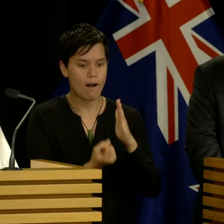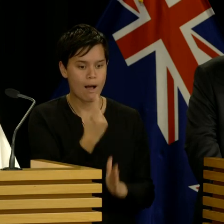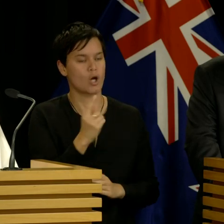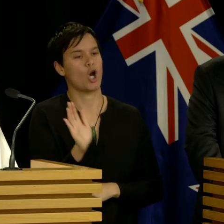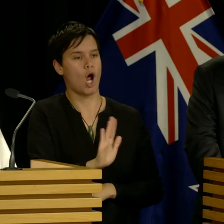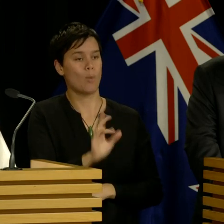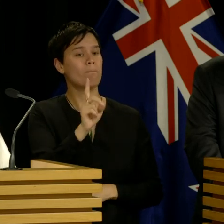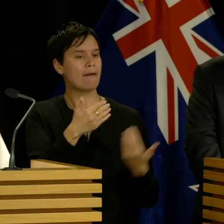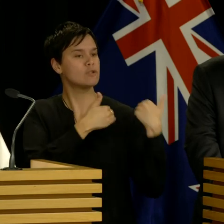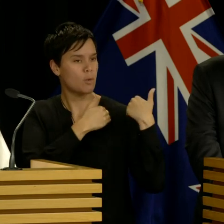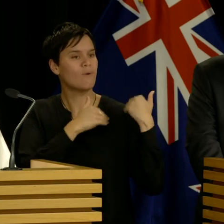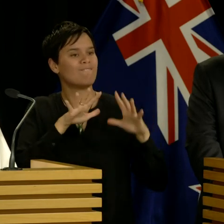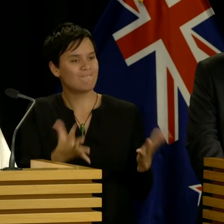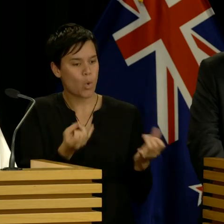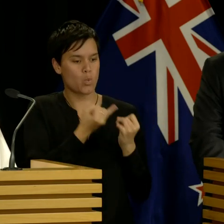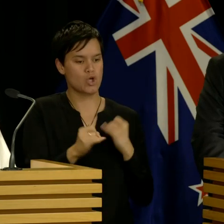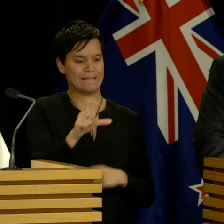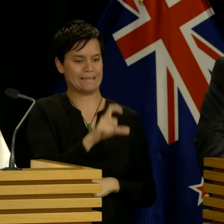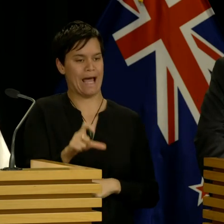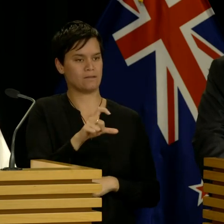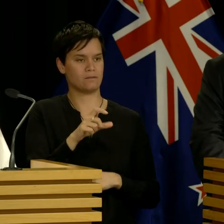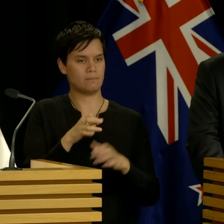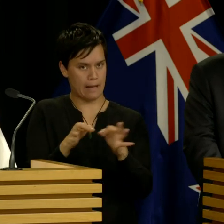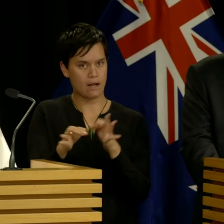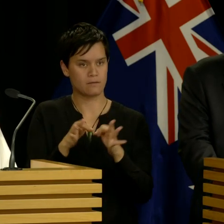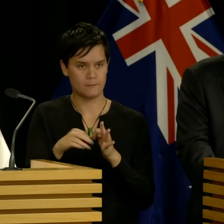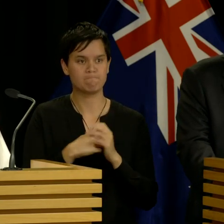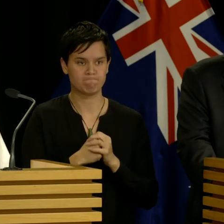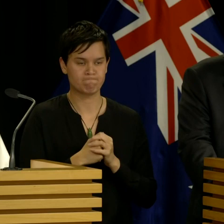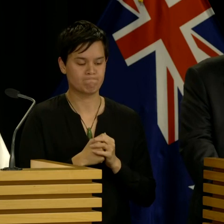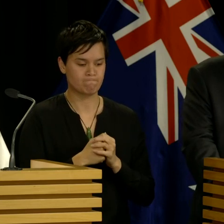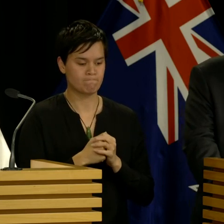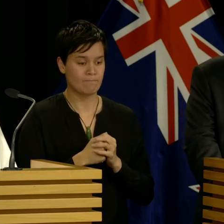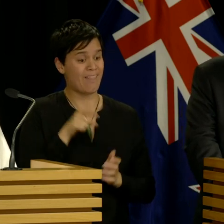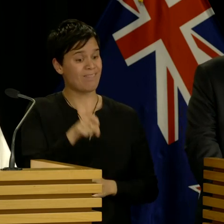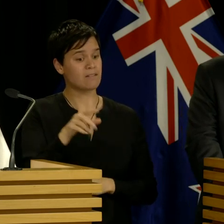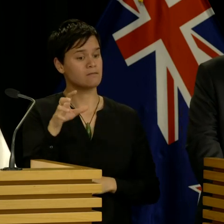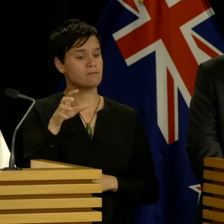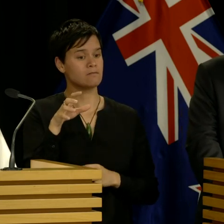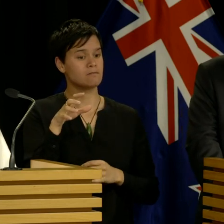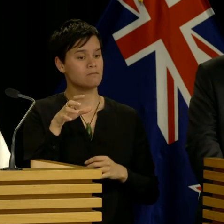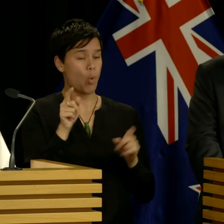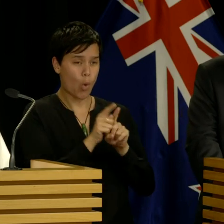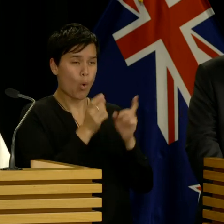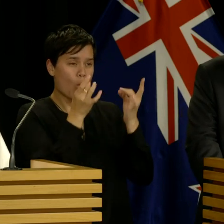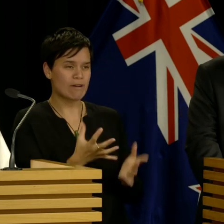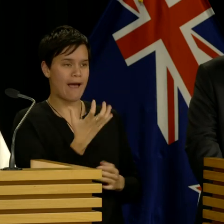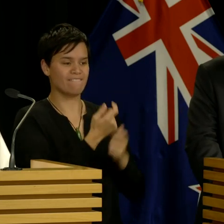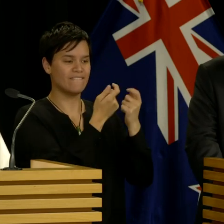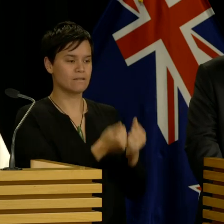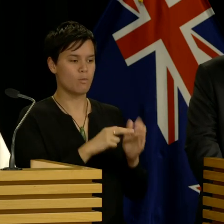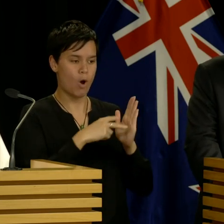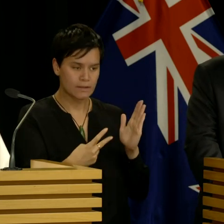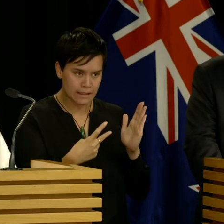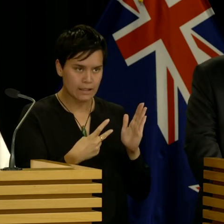that planning now. It's important to note that all of this comes on top of our already expansionary fiscal policy and the work